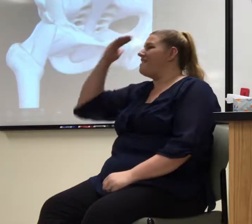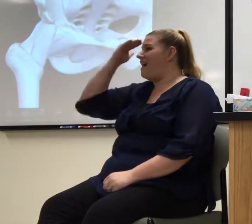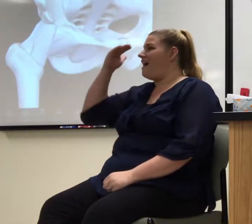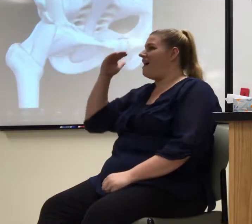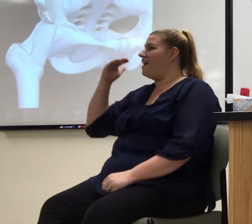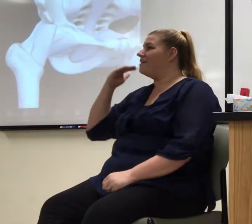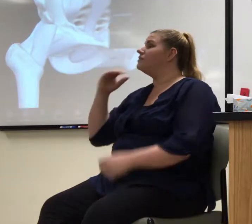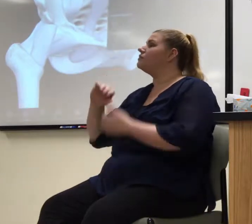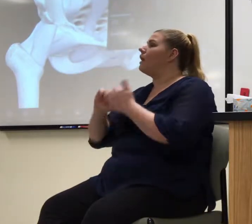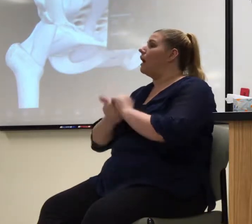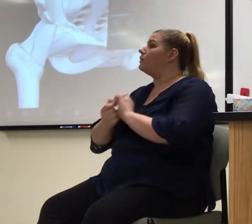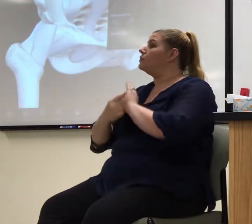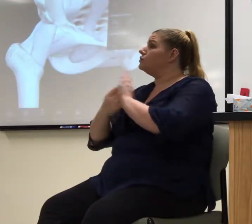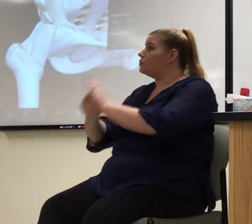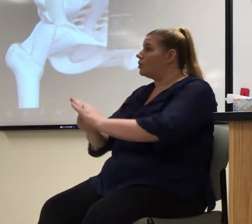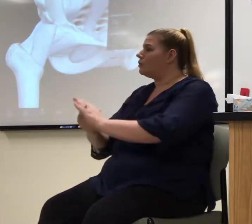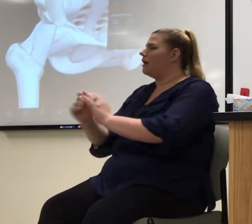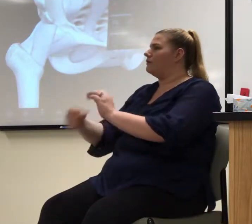the Discover tool.